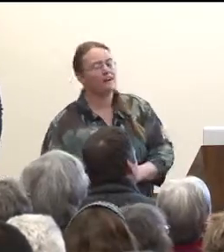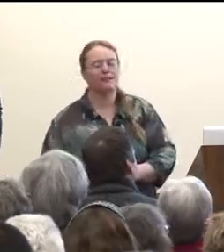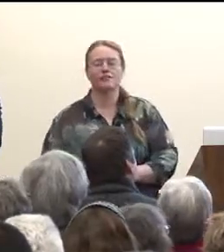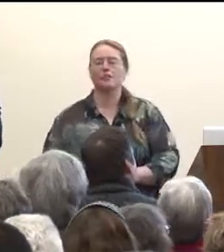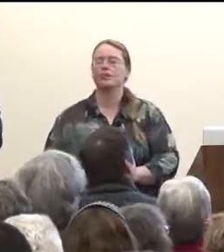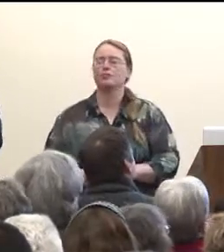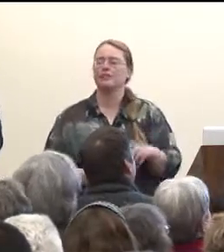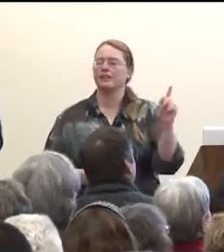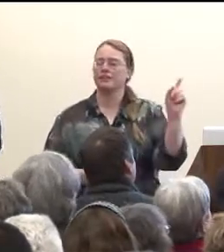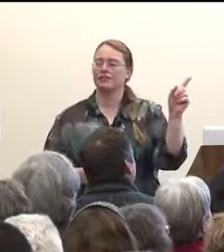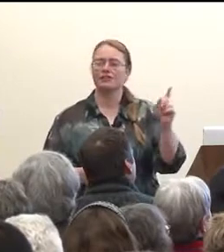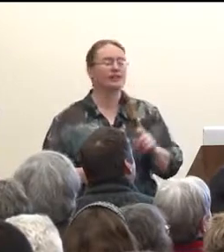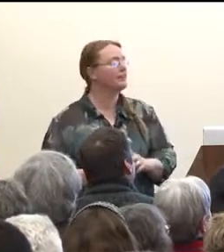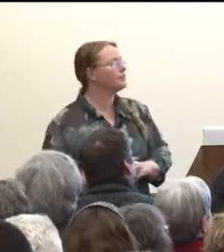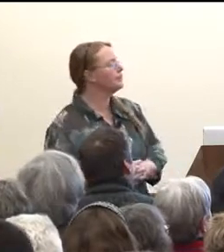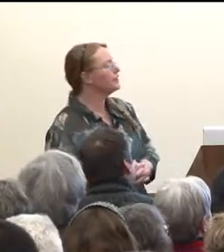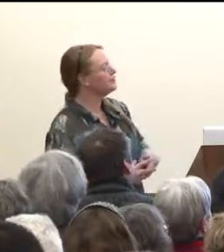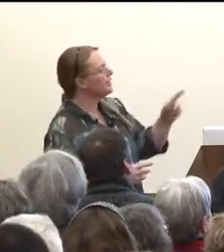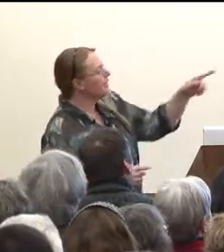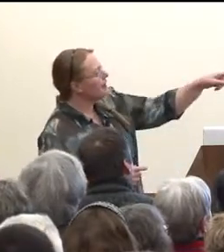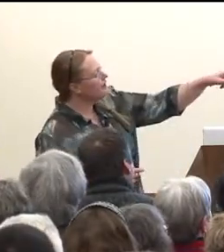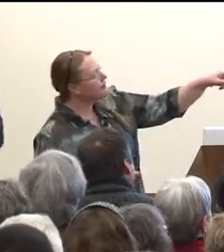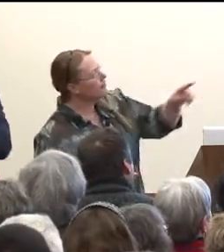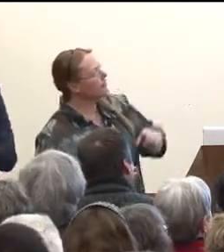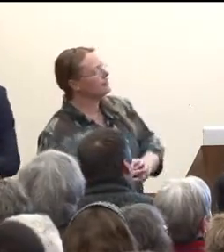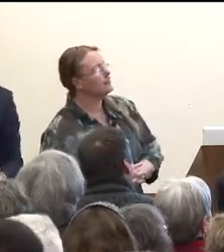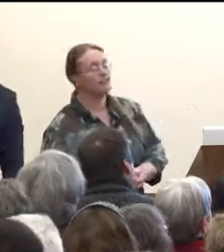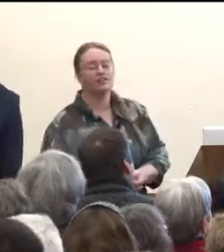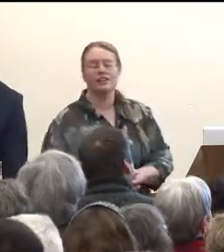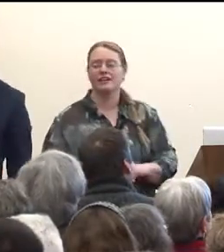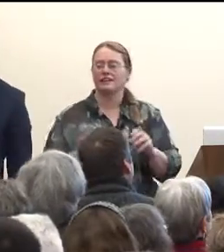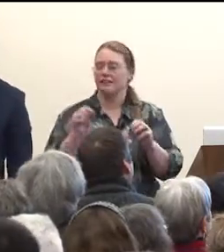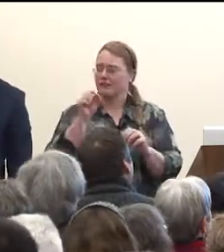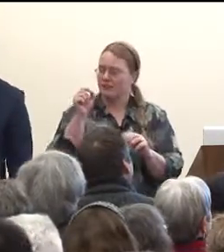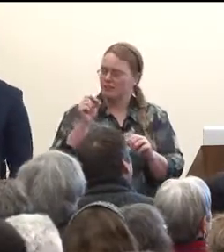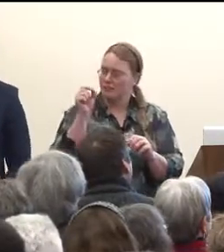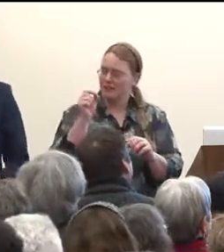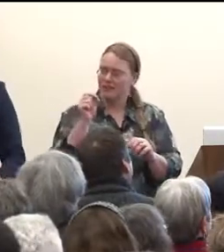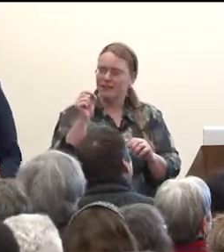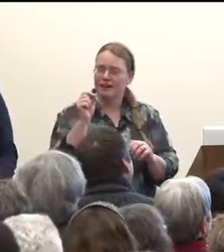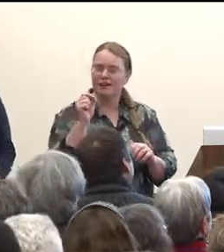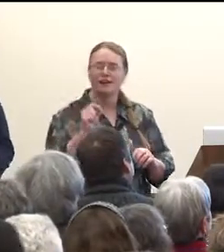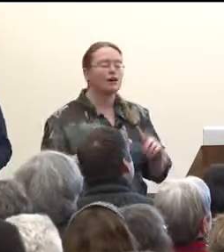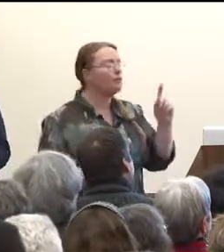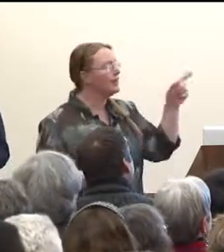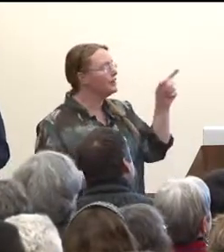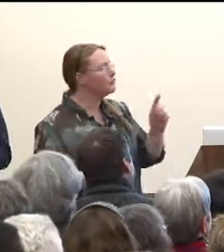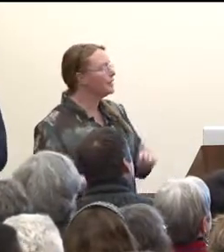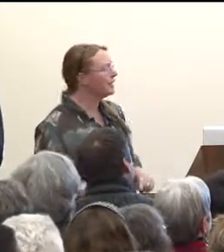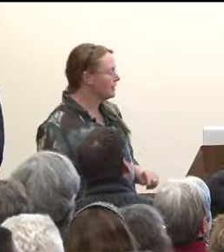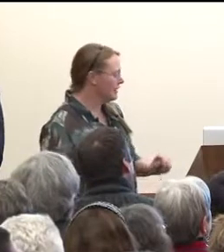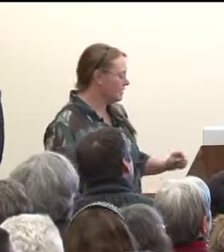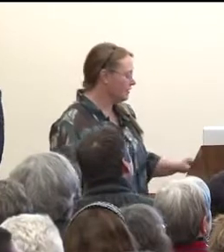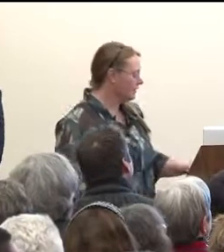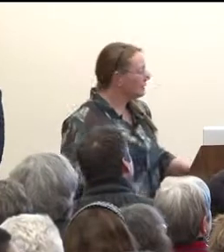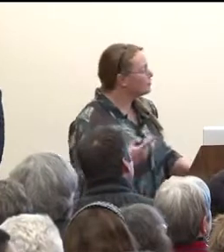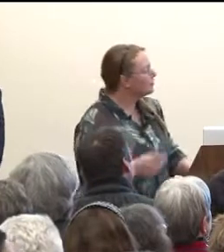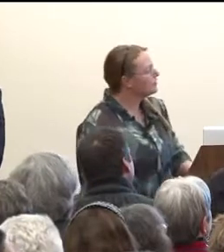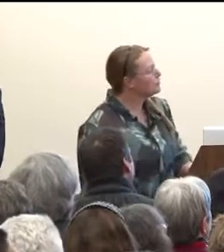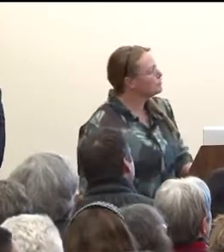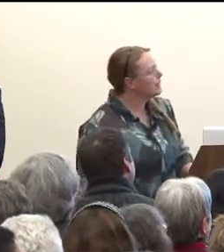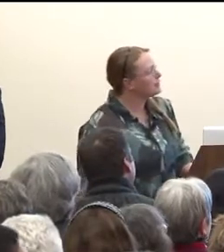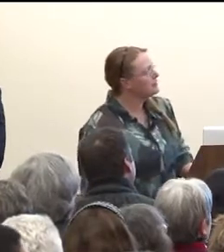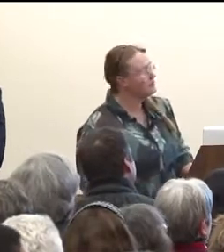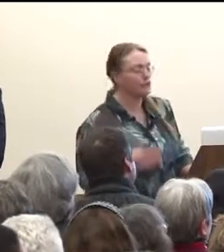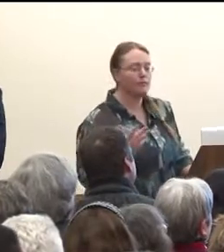reflected on the verb. You'll see that the verb also has a she tucked in the middle of it there when you've marked the noun